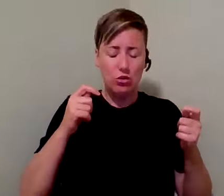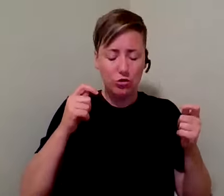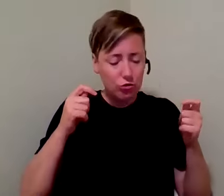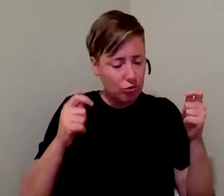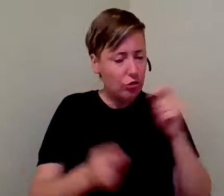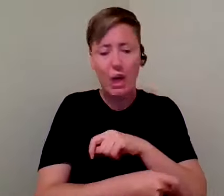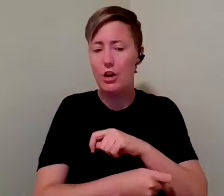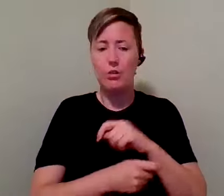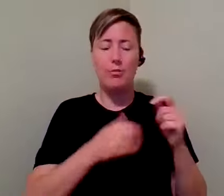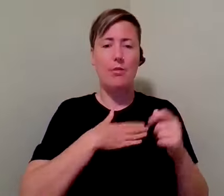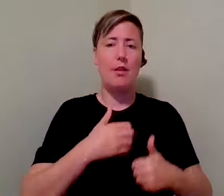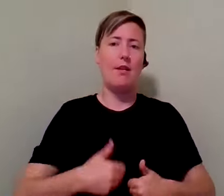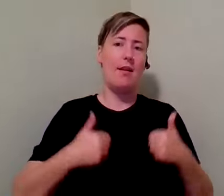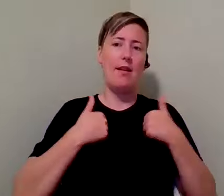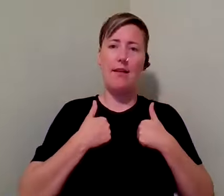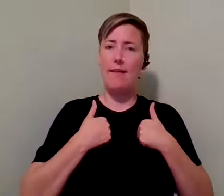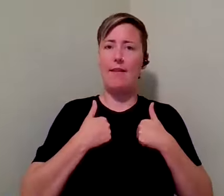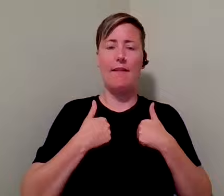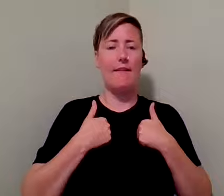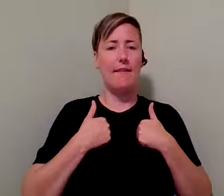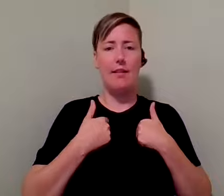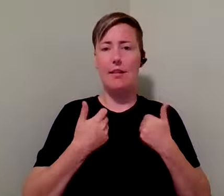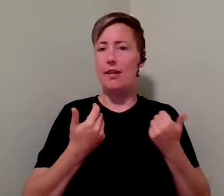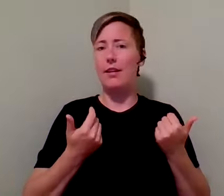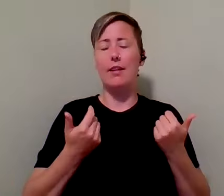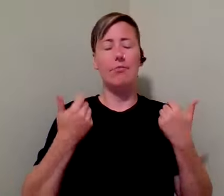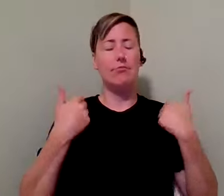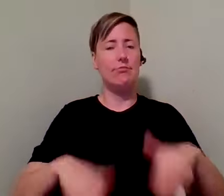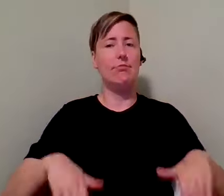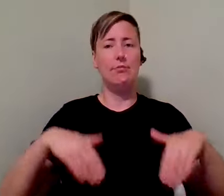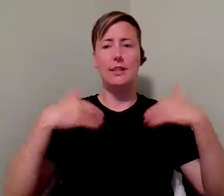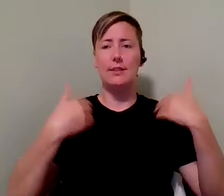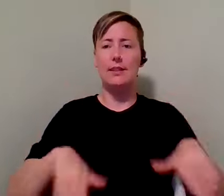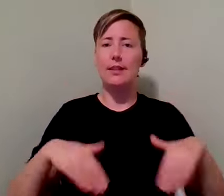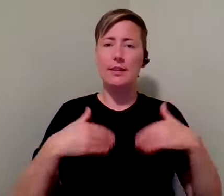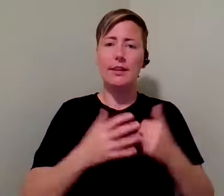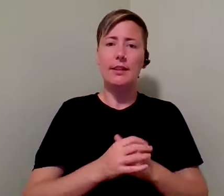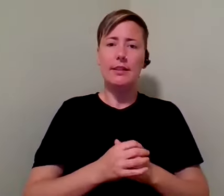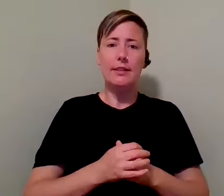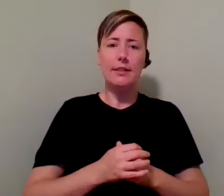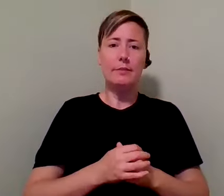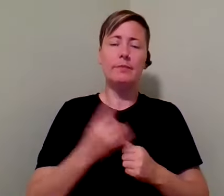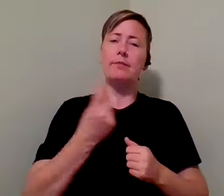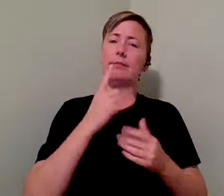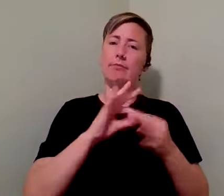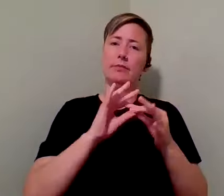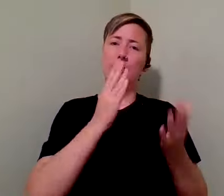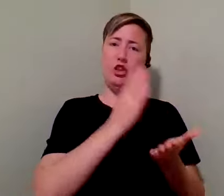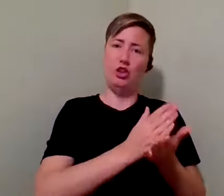my world, man. Totally rocked my world. And then I always say I stopped drinking in 1990, but I recovered from